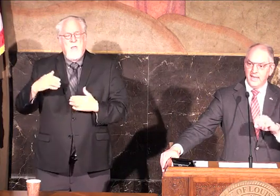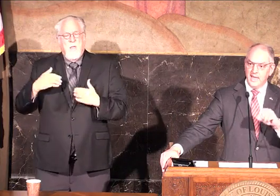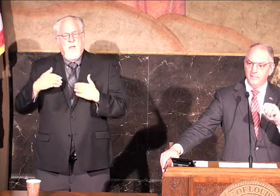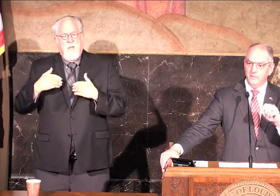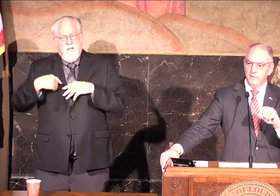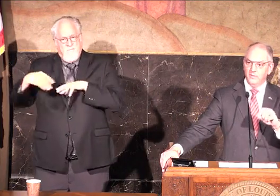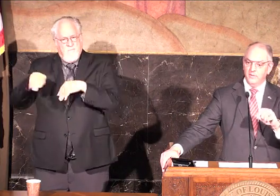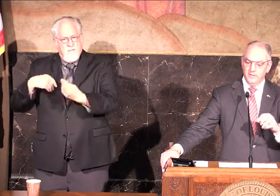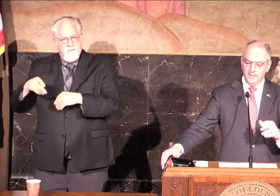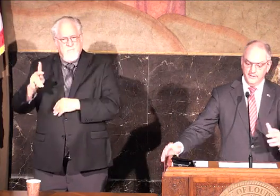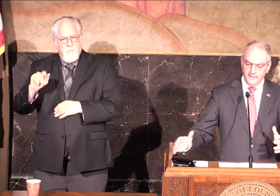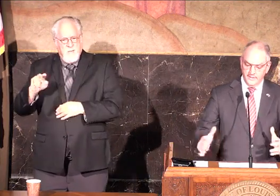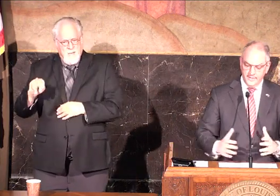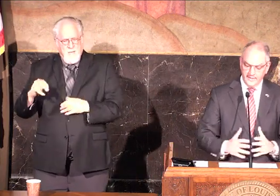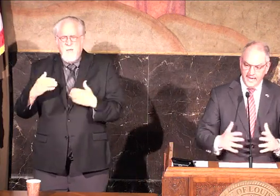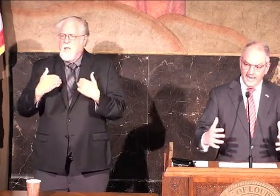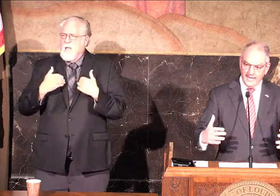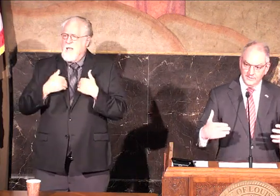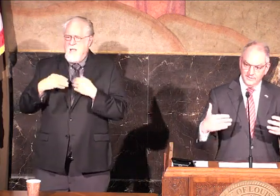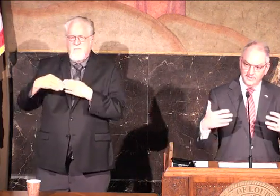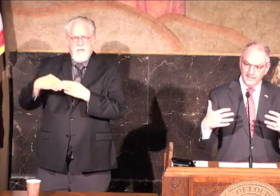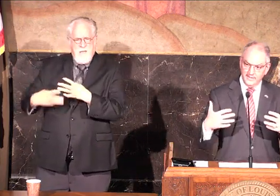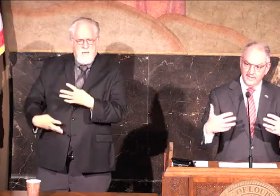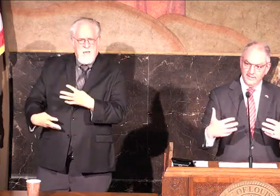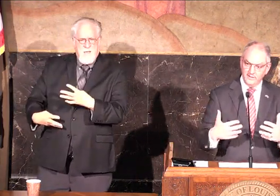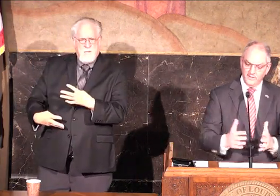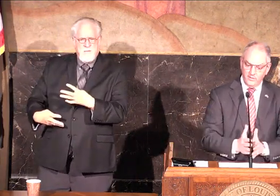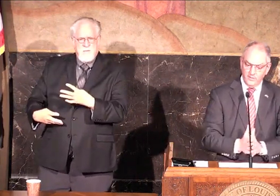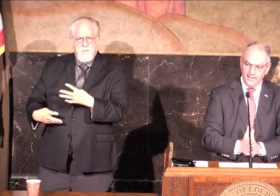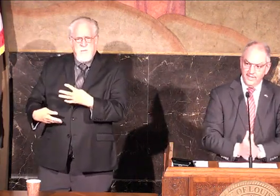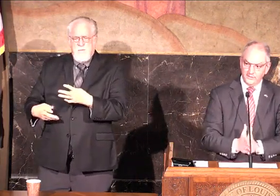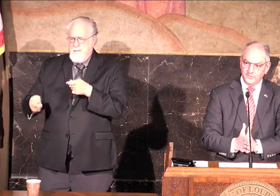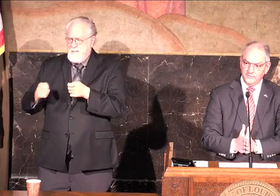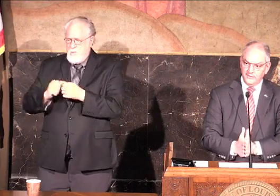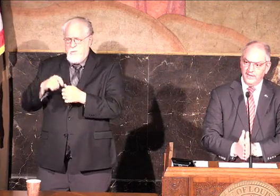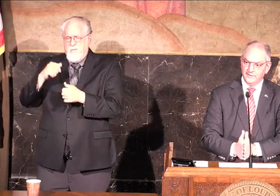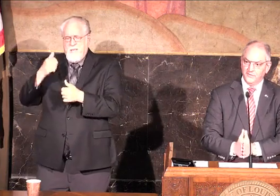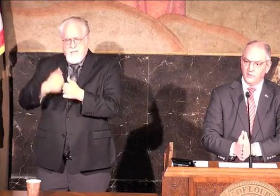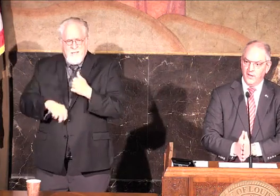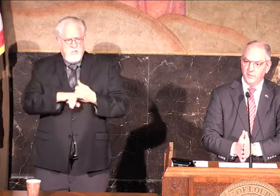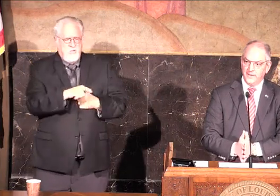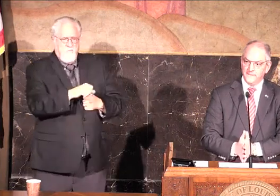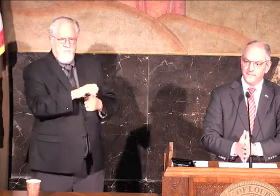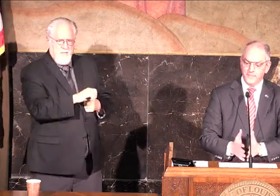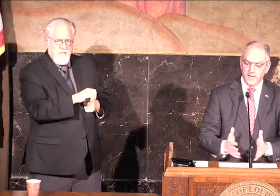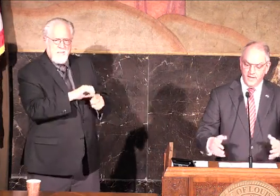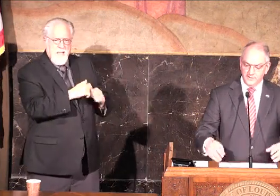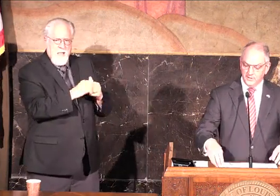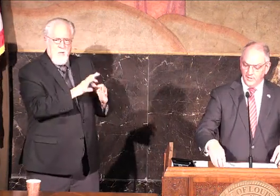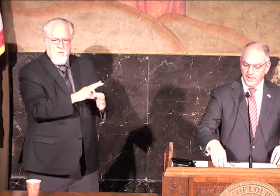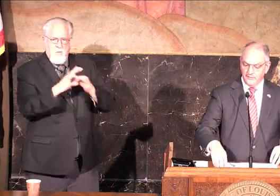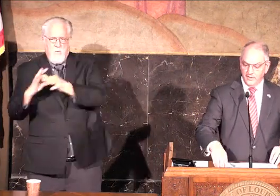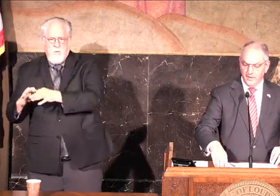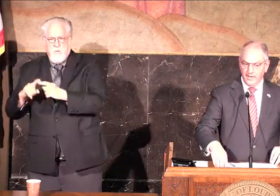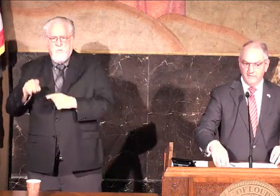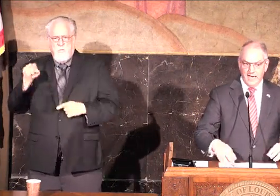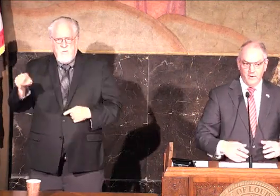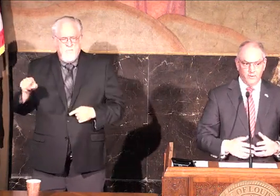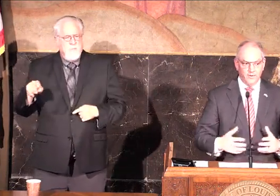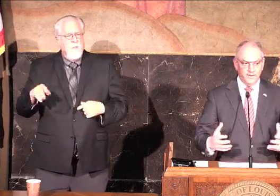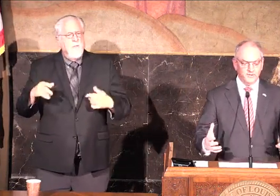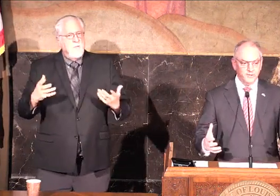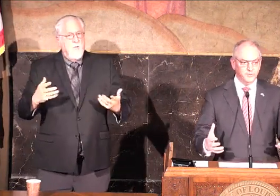and they came up with guidelines that deal with each phase of reopening. So if